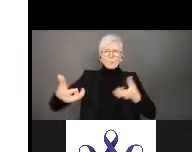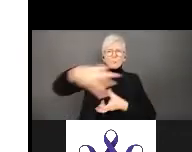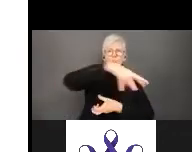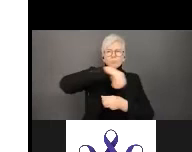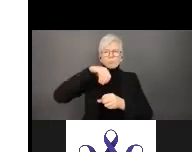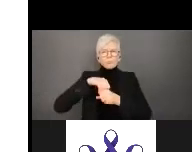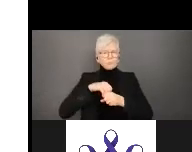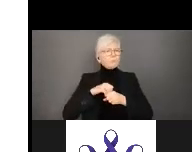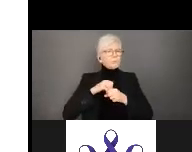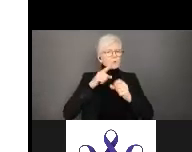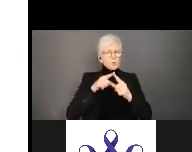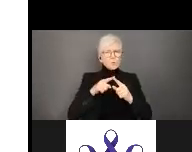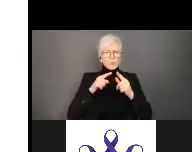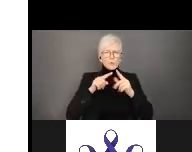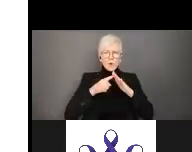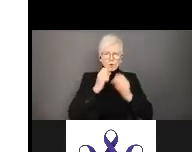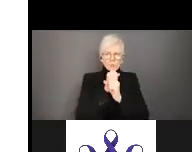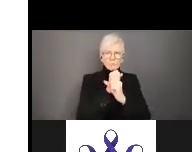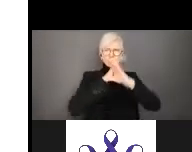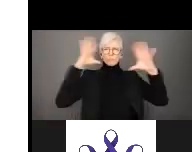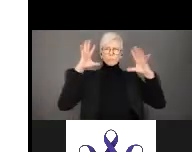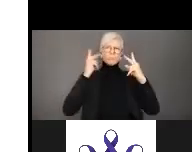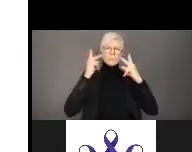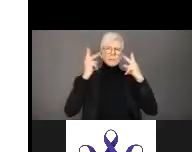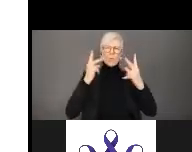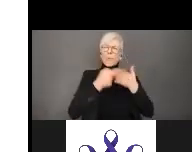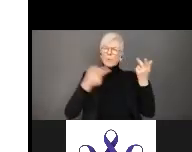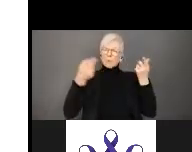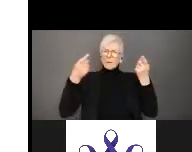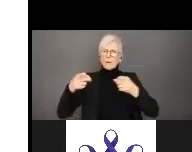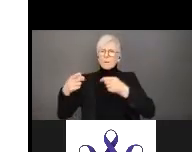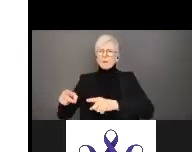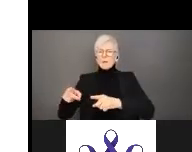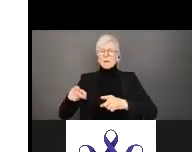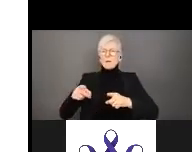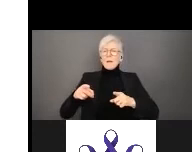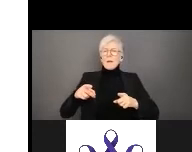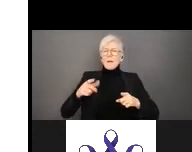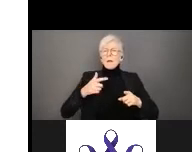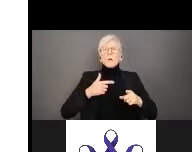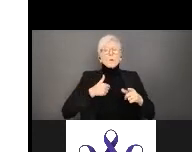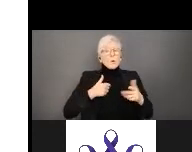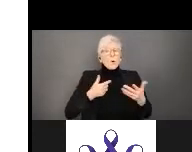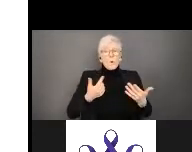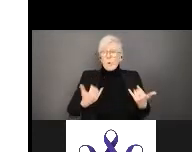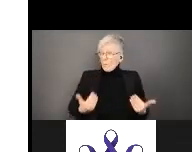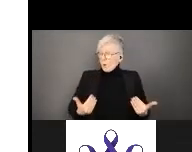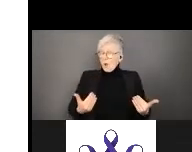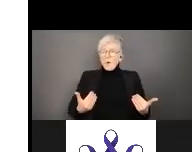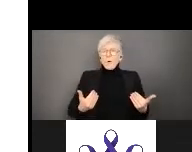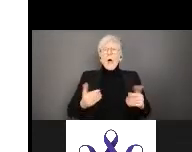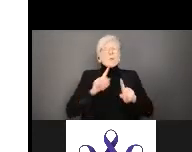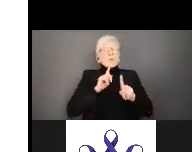get that bigger picture of what's happening, be able to provide an idea of where we're starting from. And we're not all starting from the same